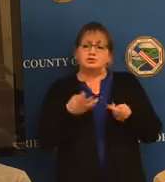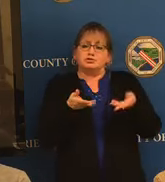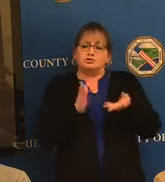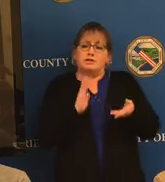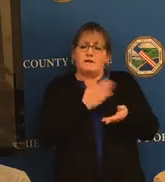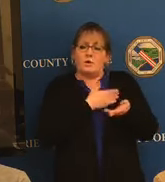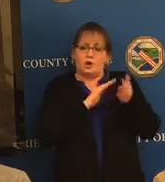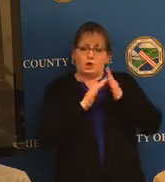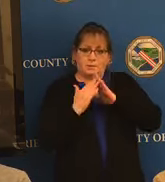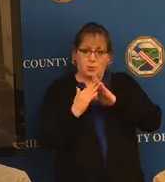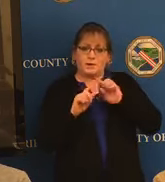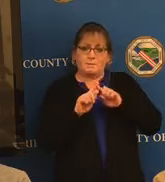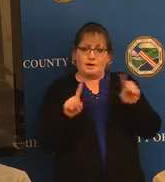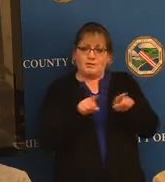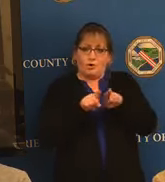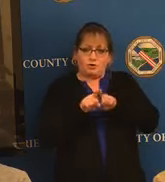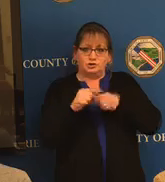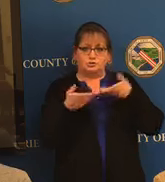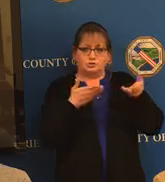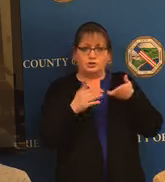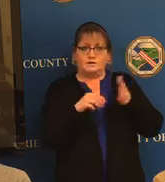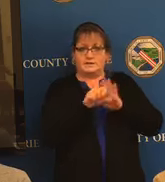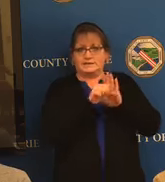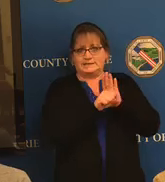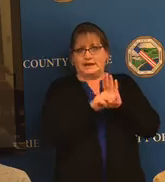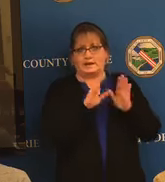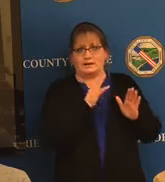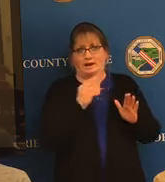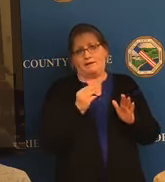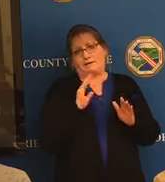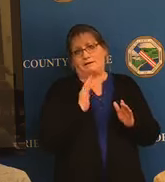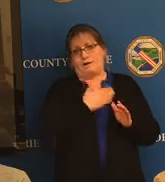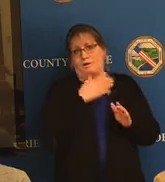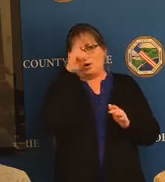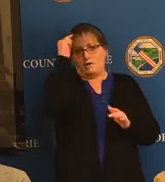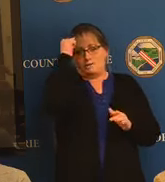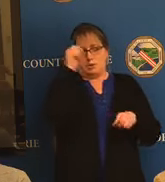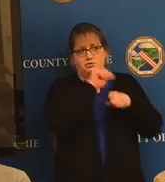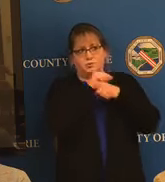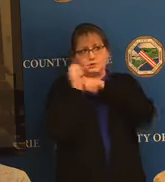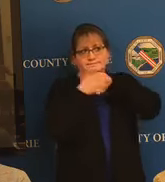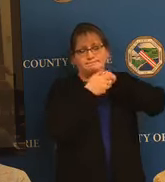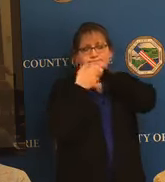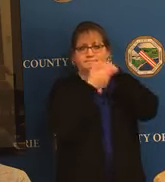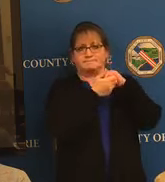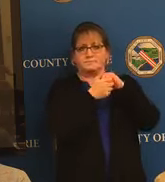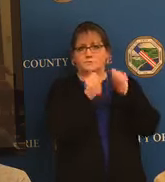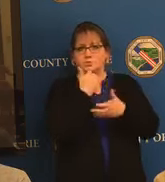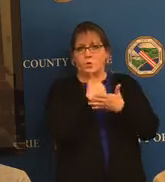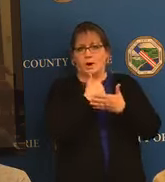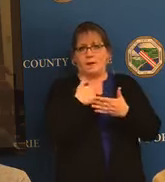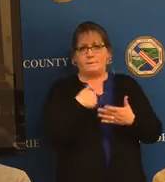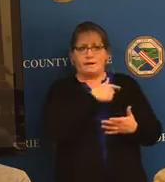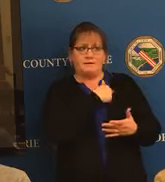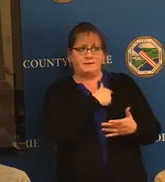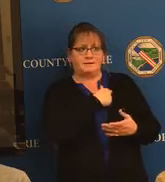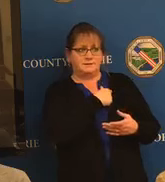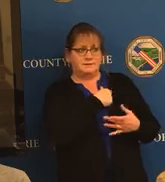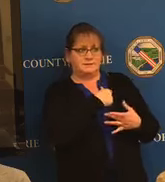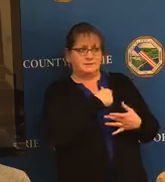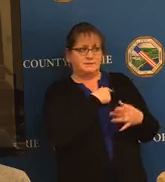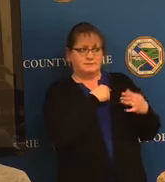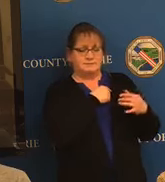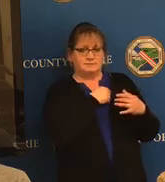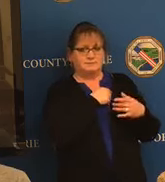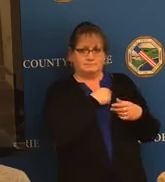community, but to serve the state and to serve our government, to all work together to help us stay well and recover